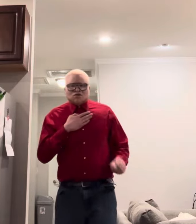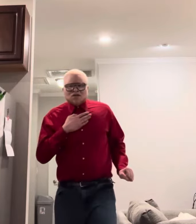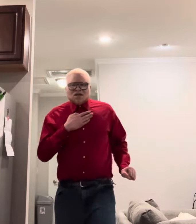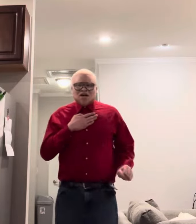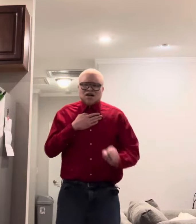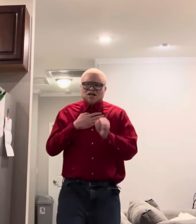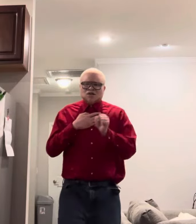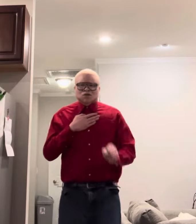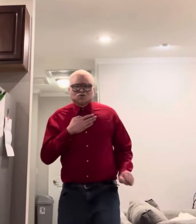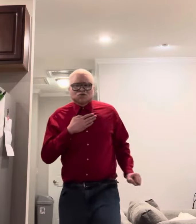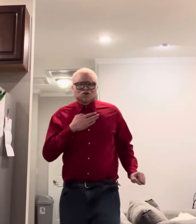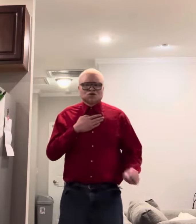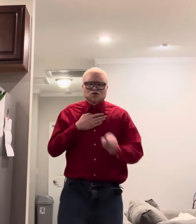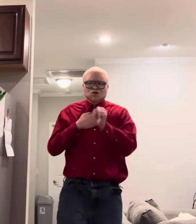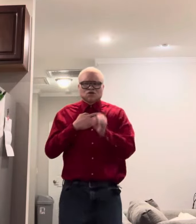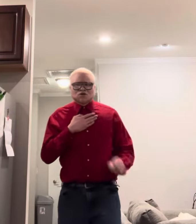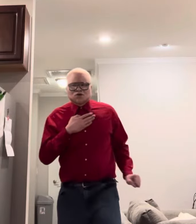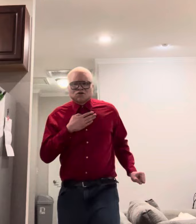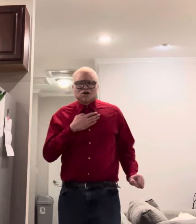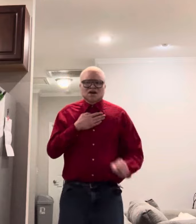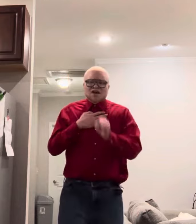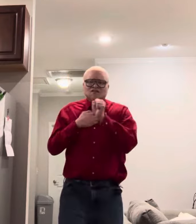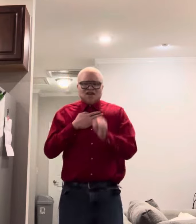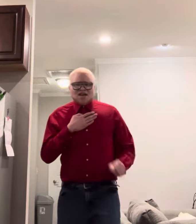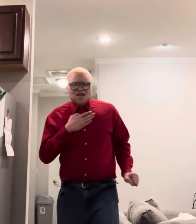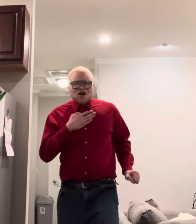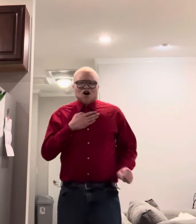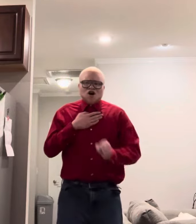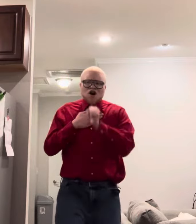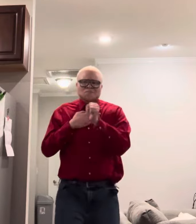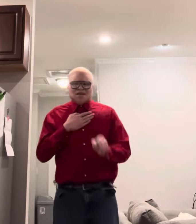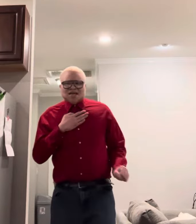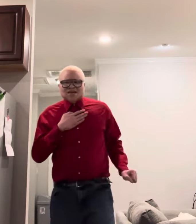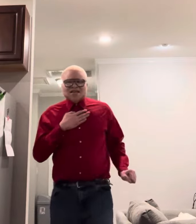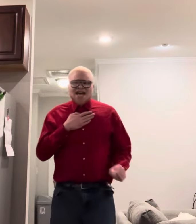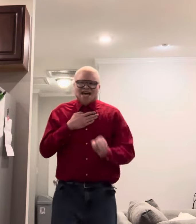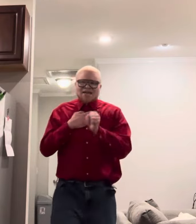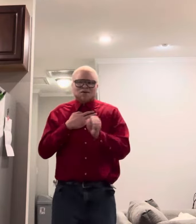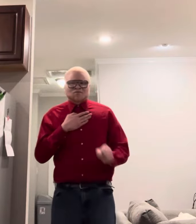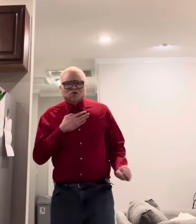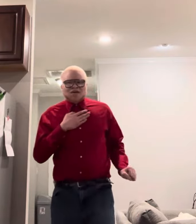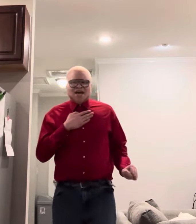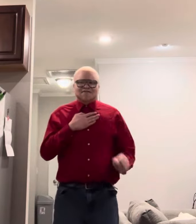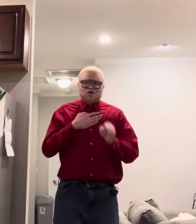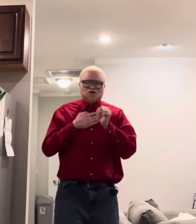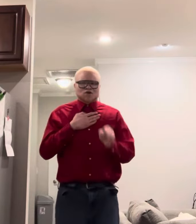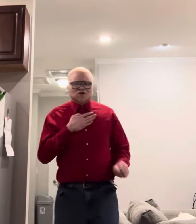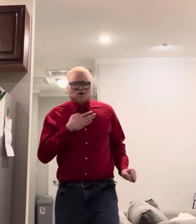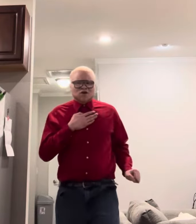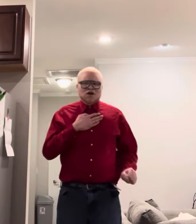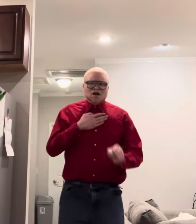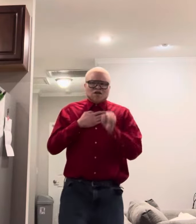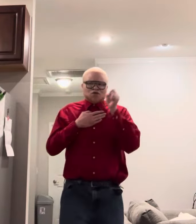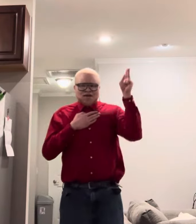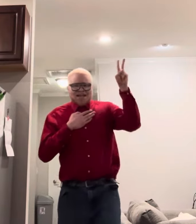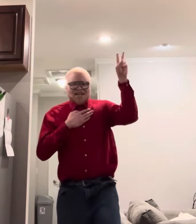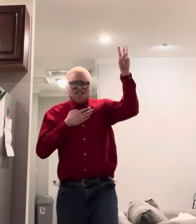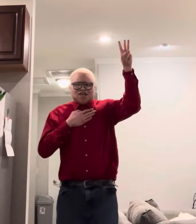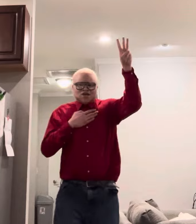the colors grew true. The army and navy forever. Three cheers